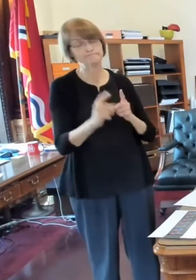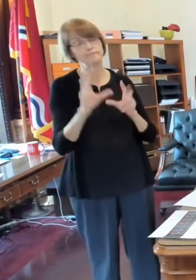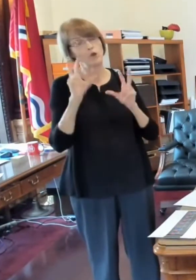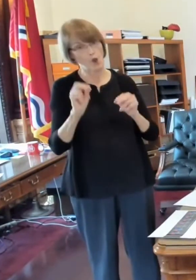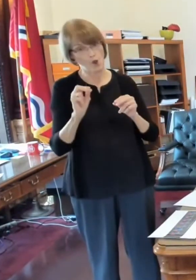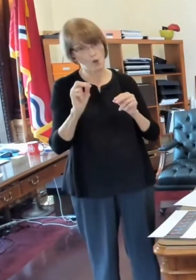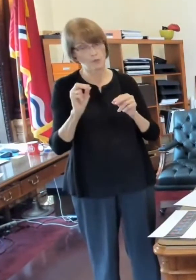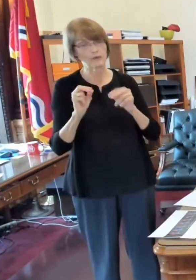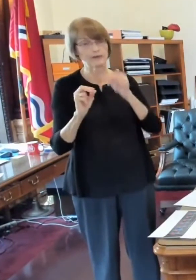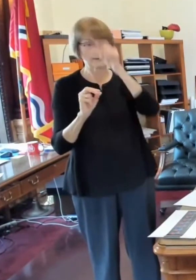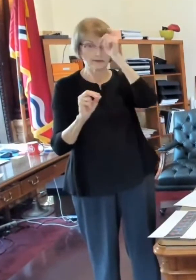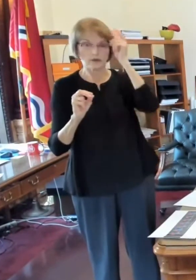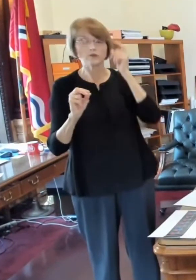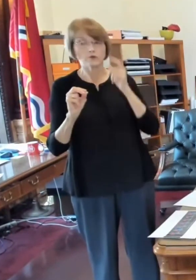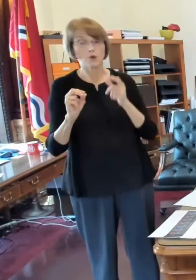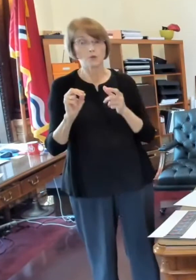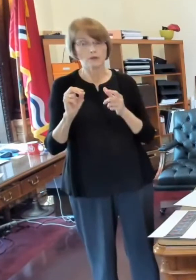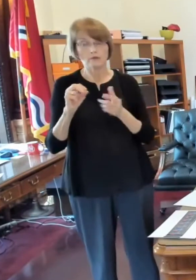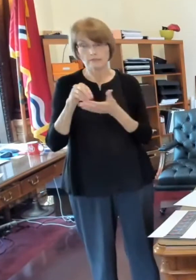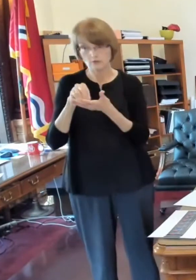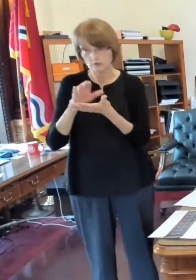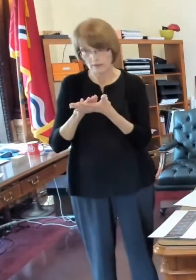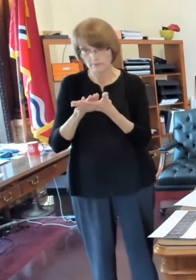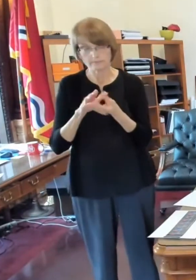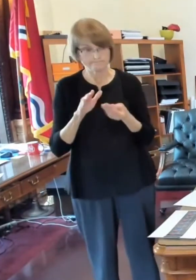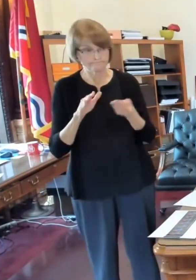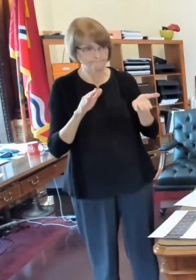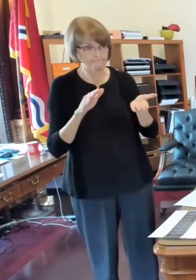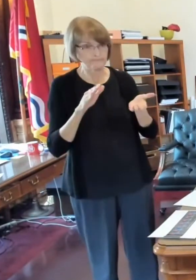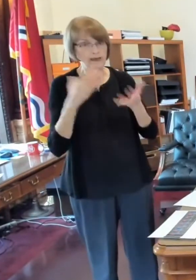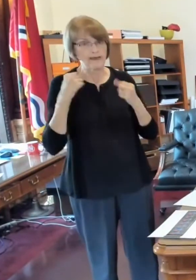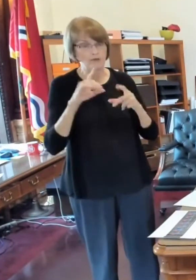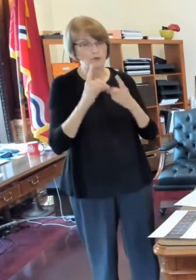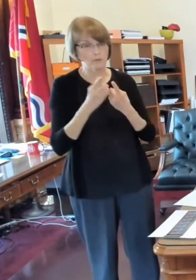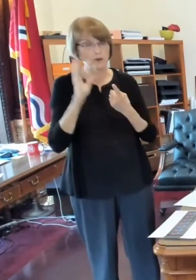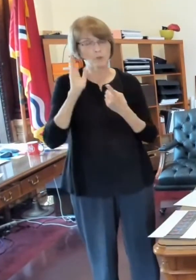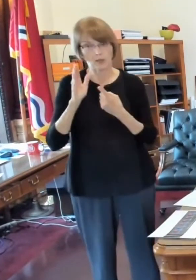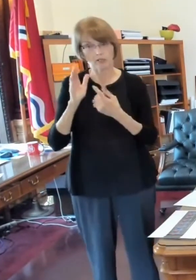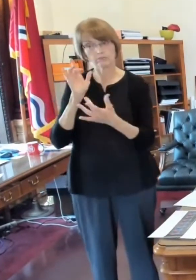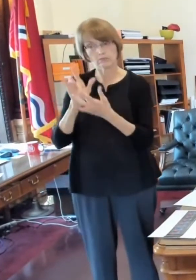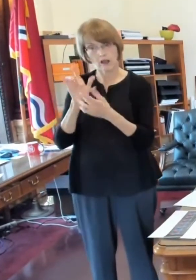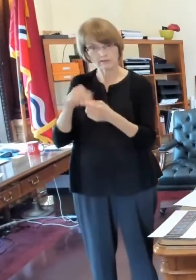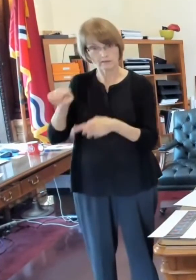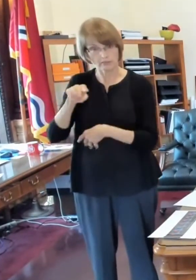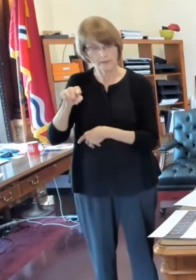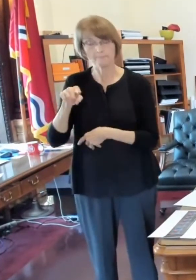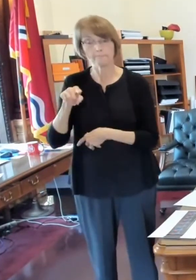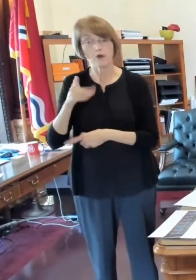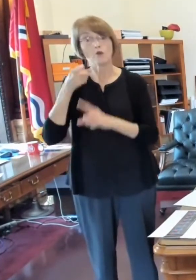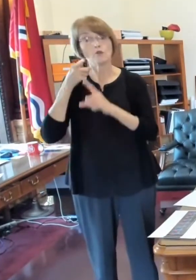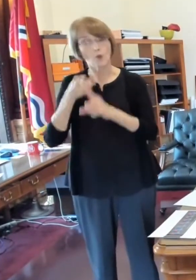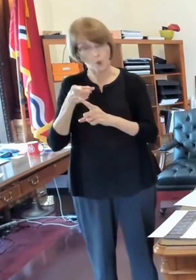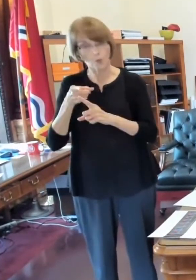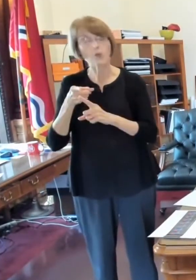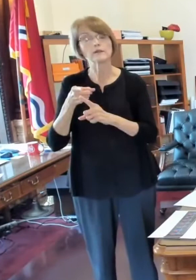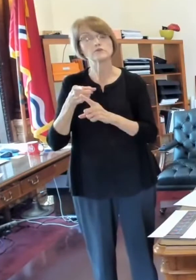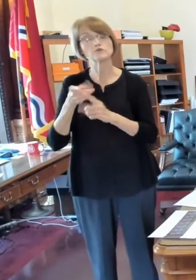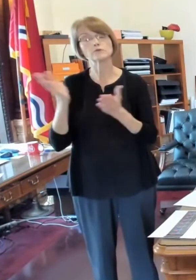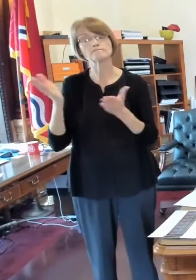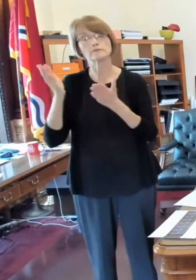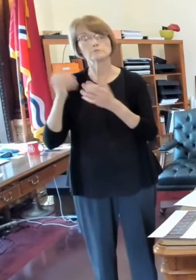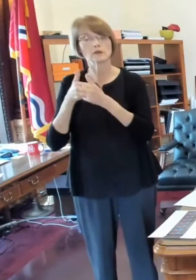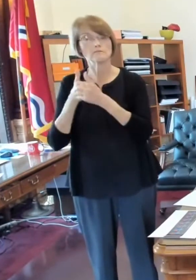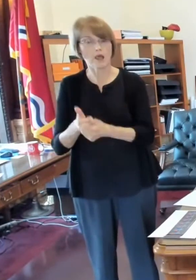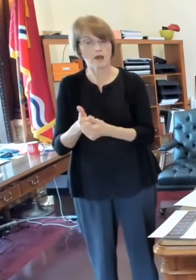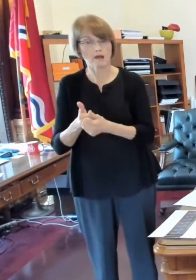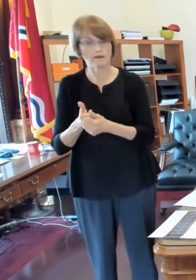And they have made the health department aware of that, and we will reach out to those folks. The goal here is to get compliance.